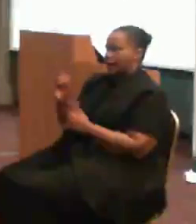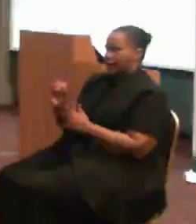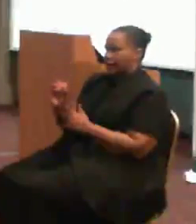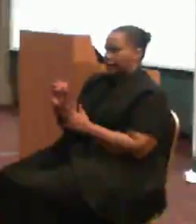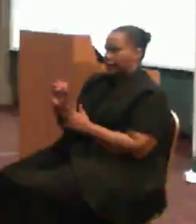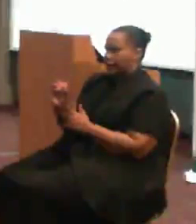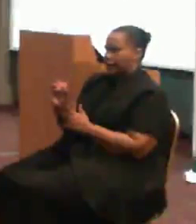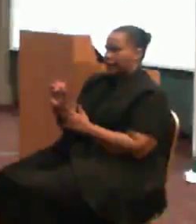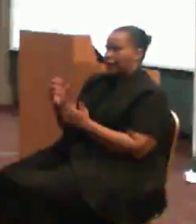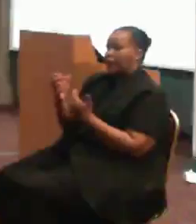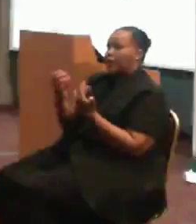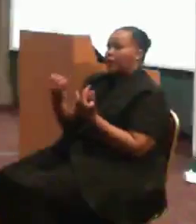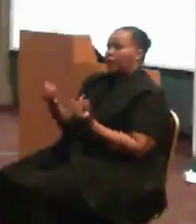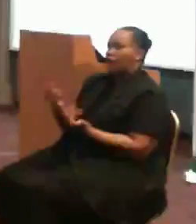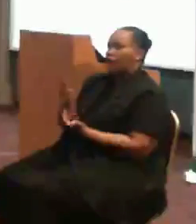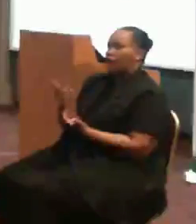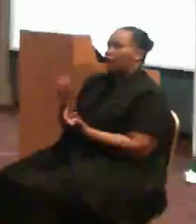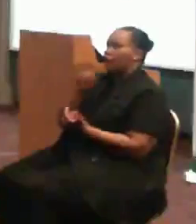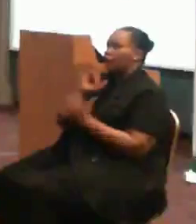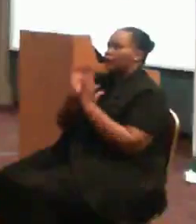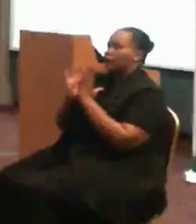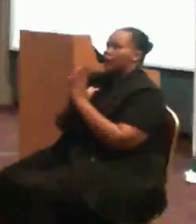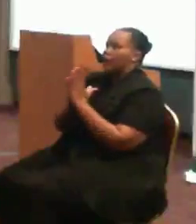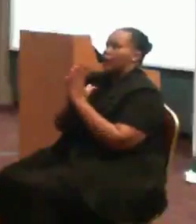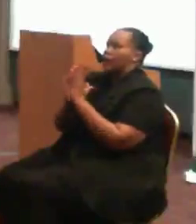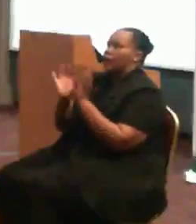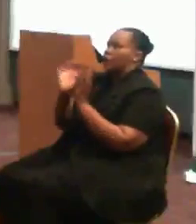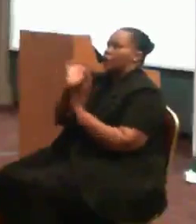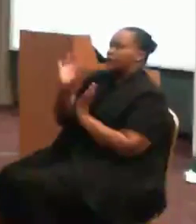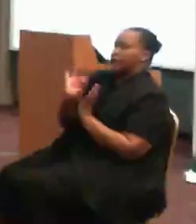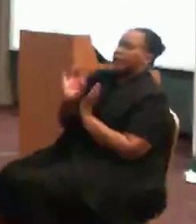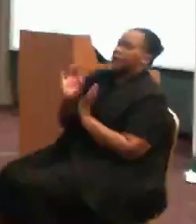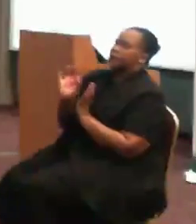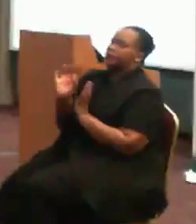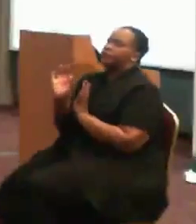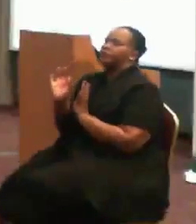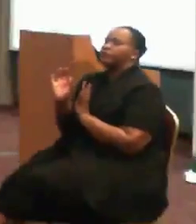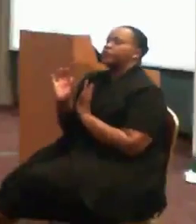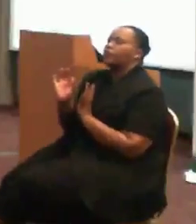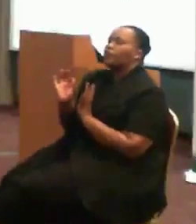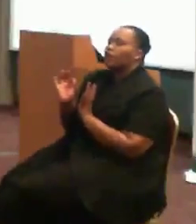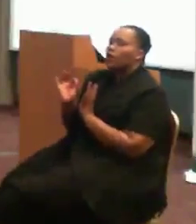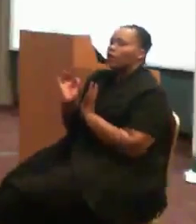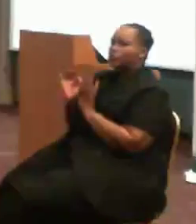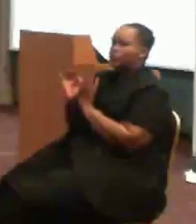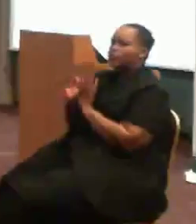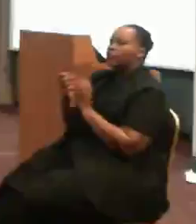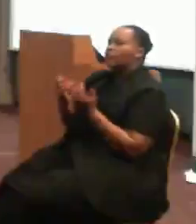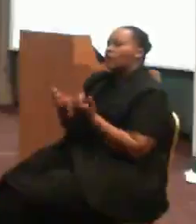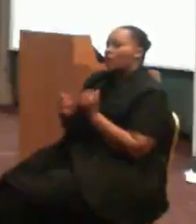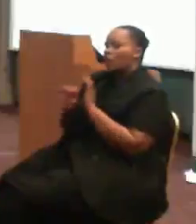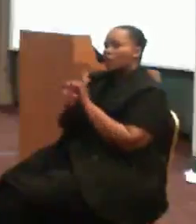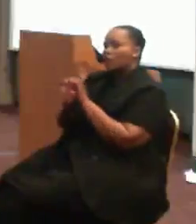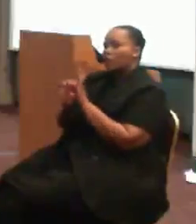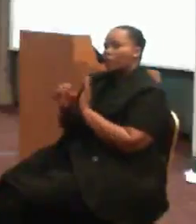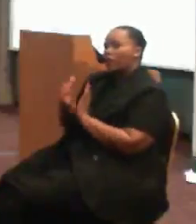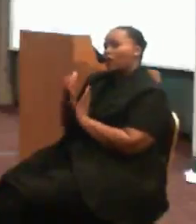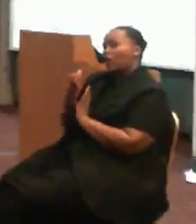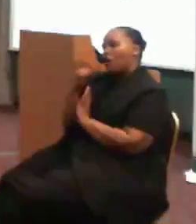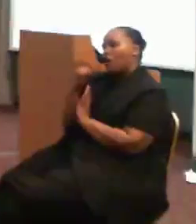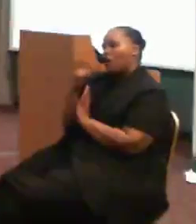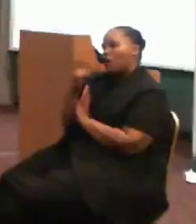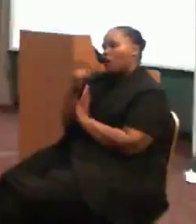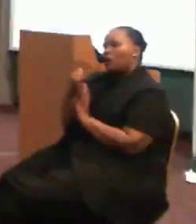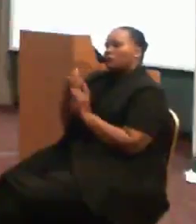basis. And now in this example, as is expected, variable costs also